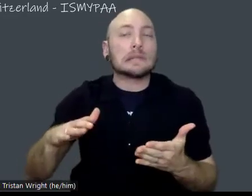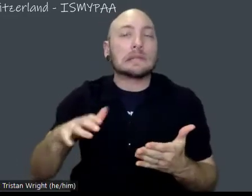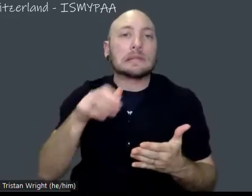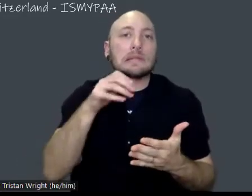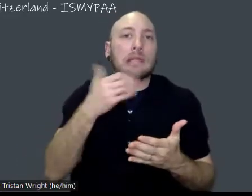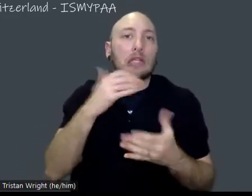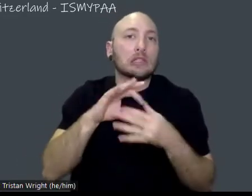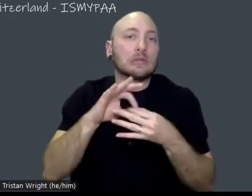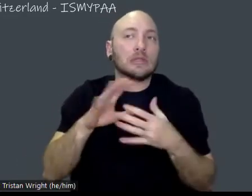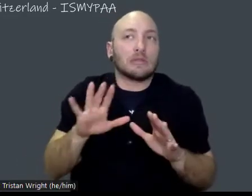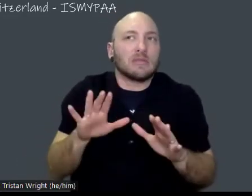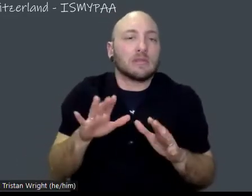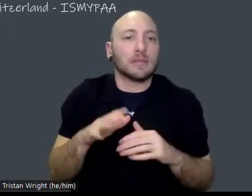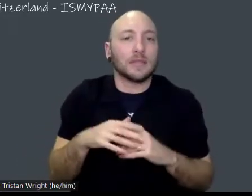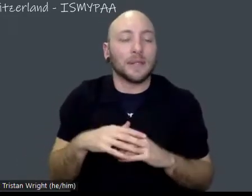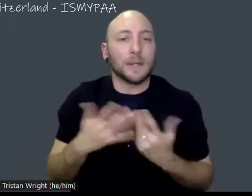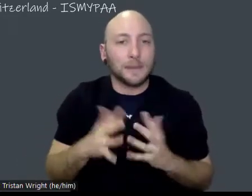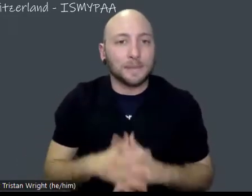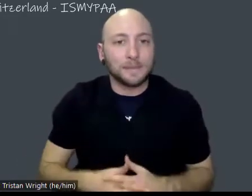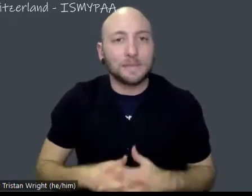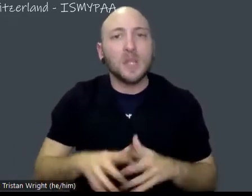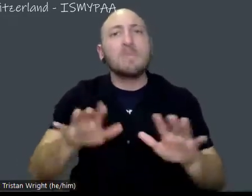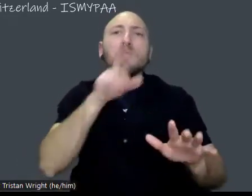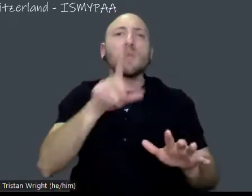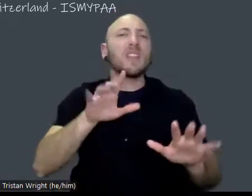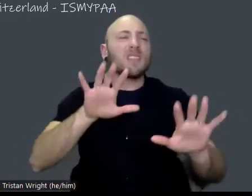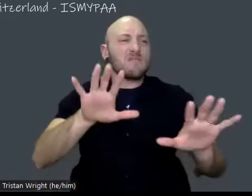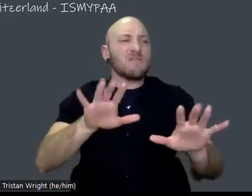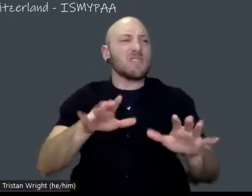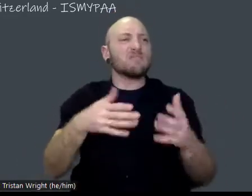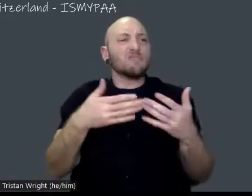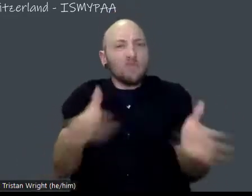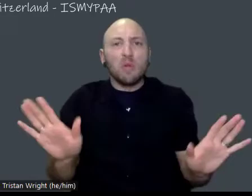But besides that, I mean, was everything more or less okay?